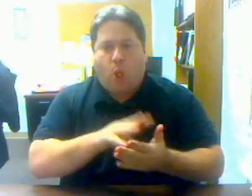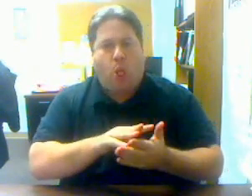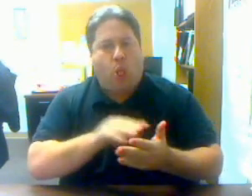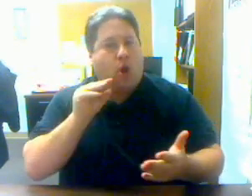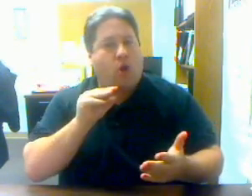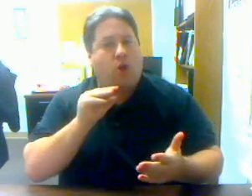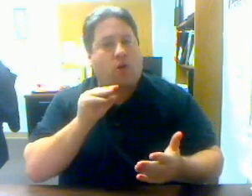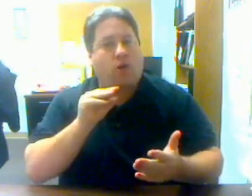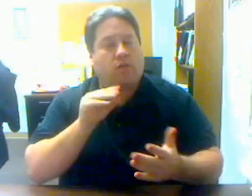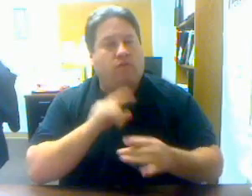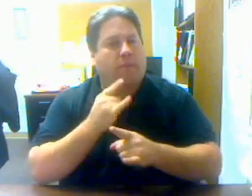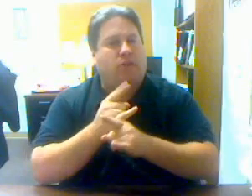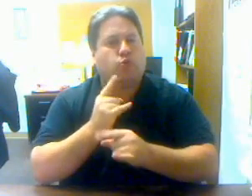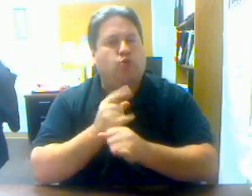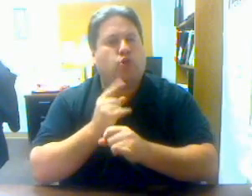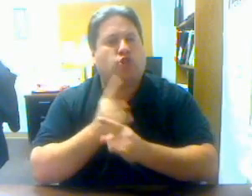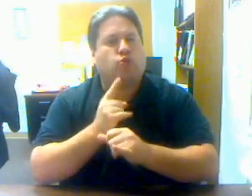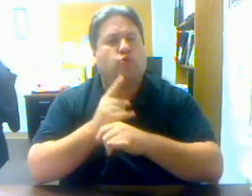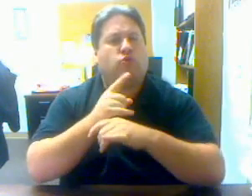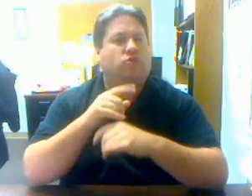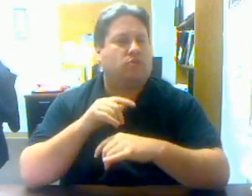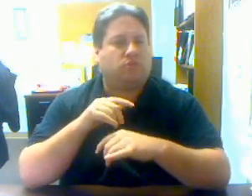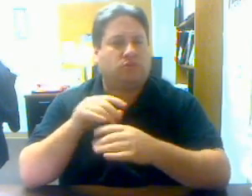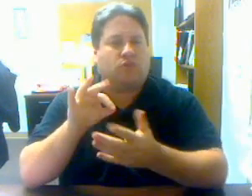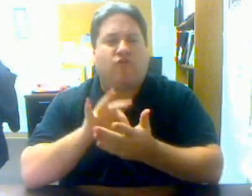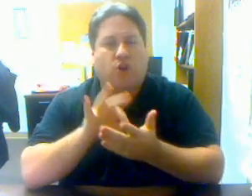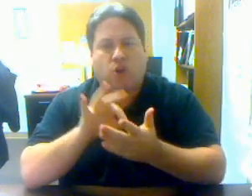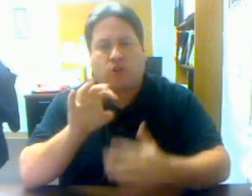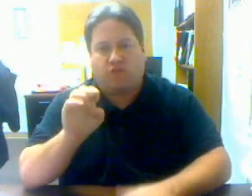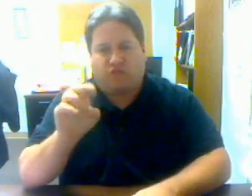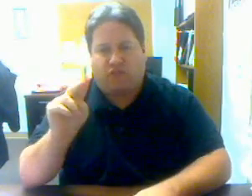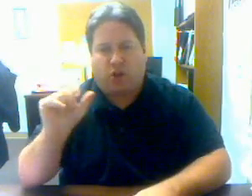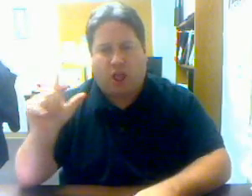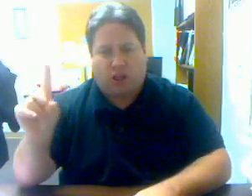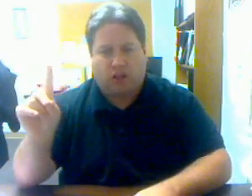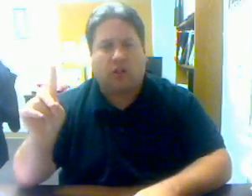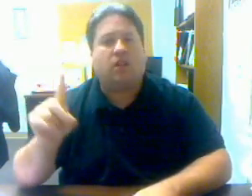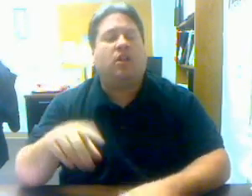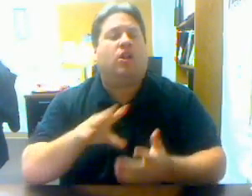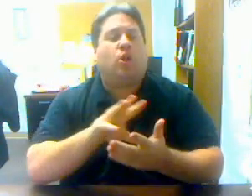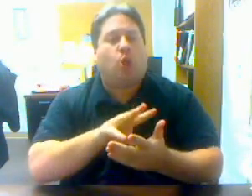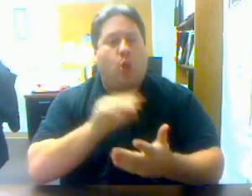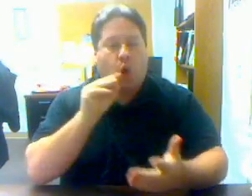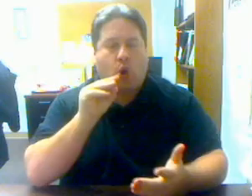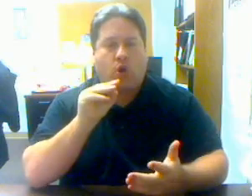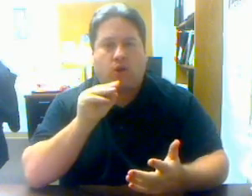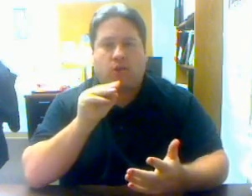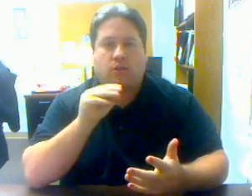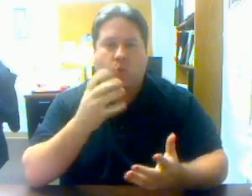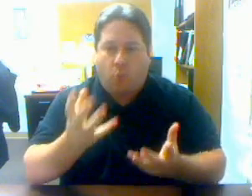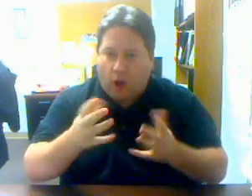institutions, and the only way to get attention was to steal your neighbor's food. If there's one staff to 30